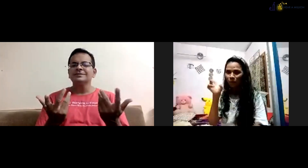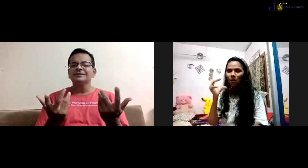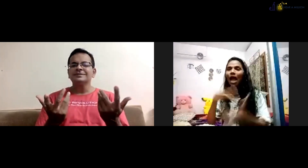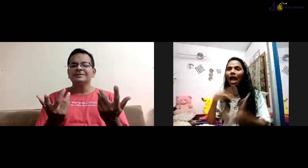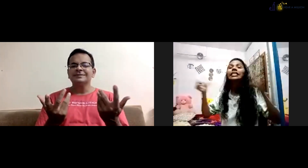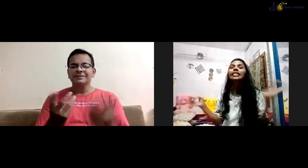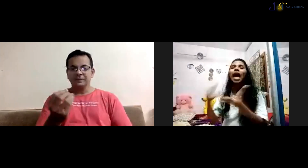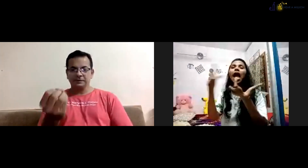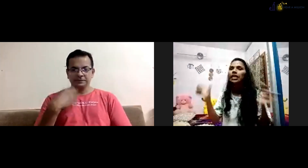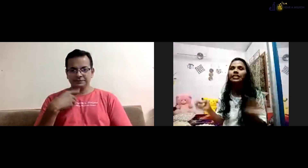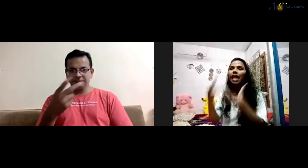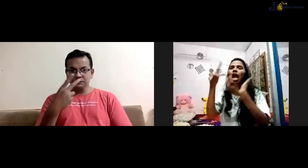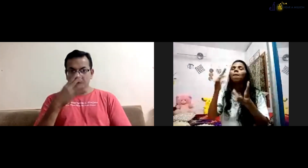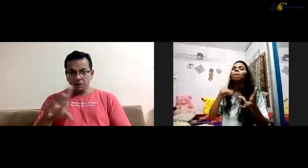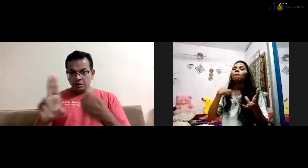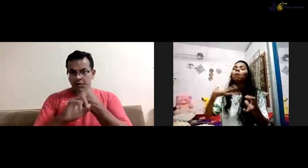about in short